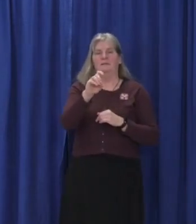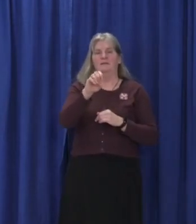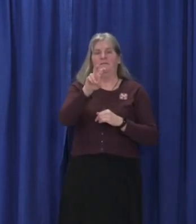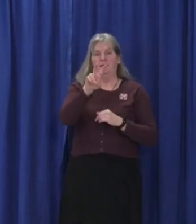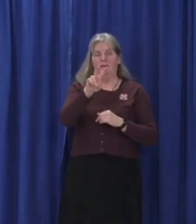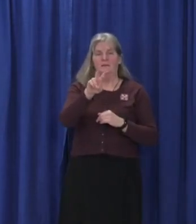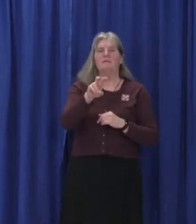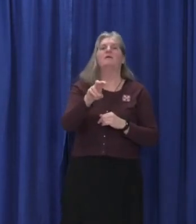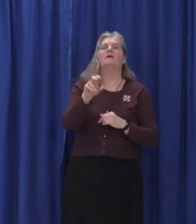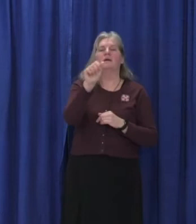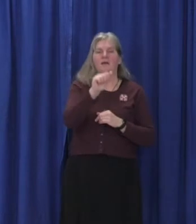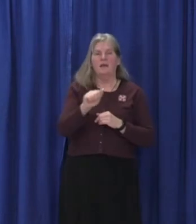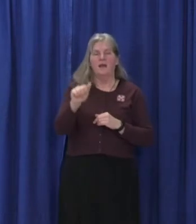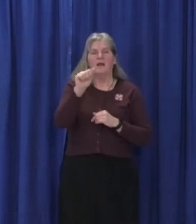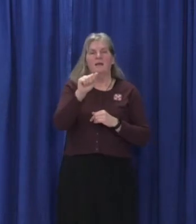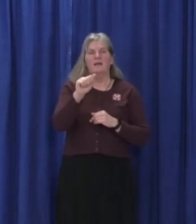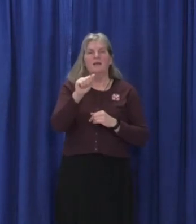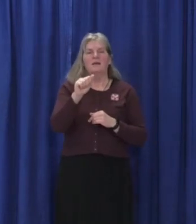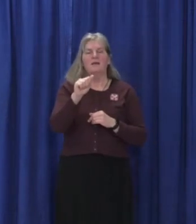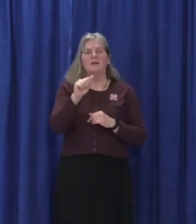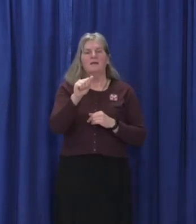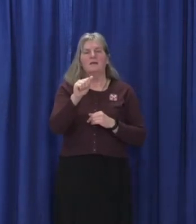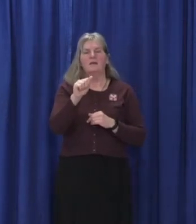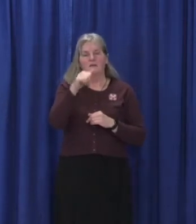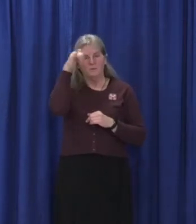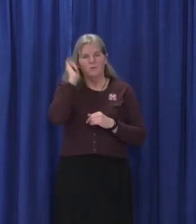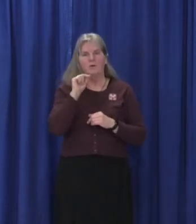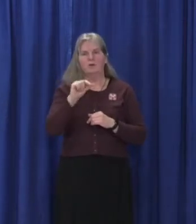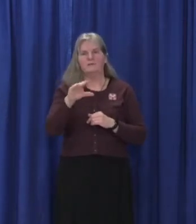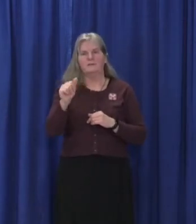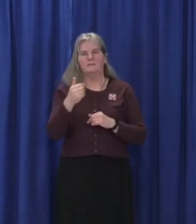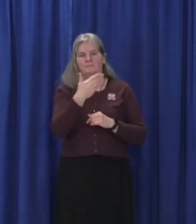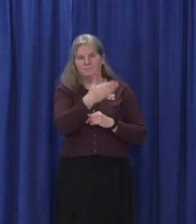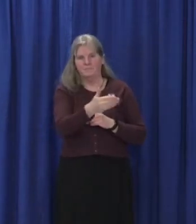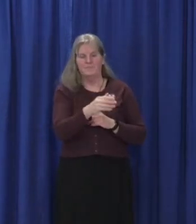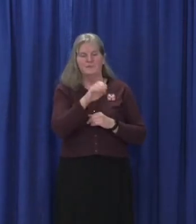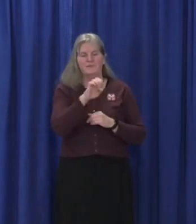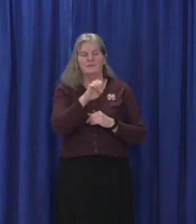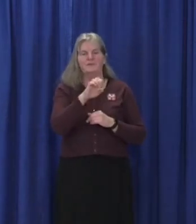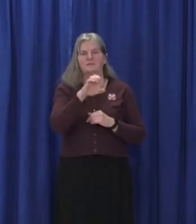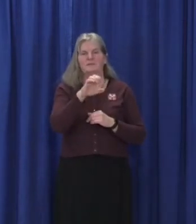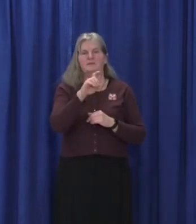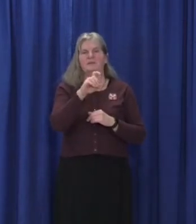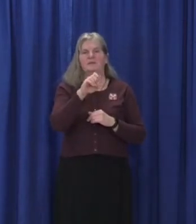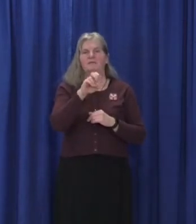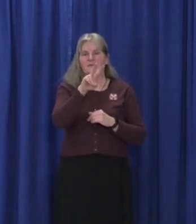ECDEV, and that's at yukon.ca, so